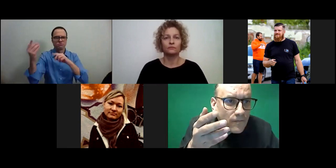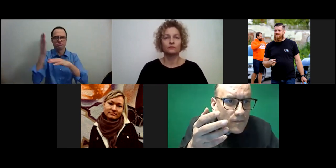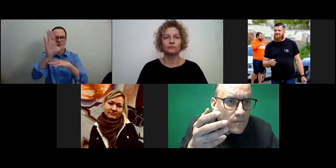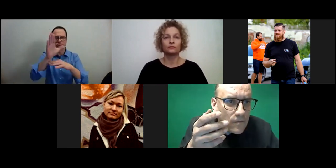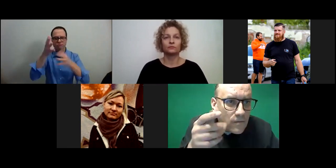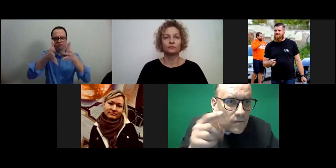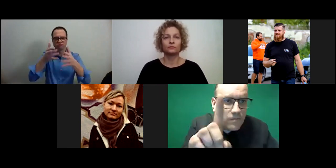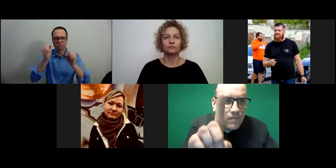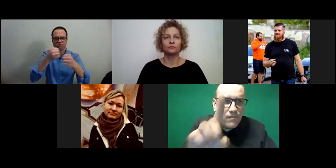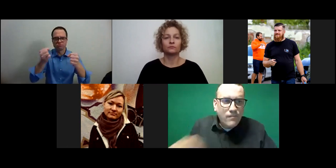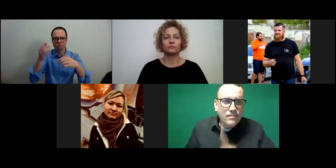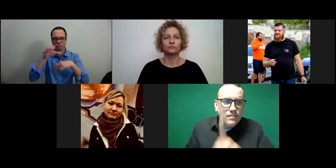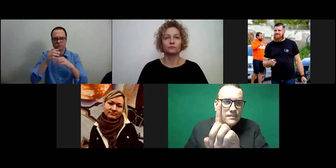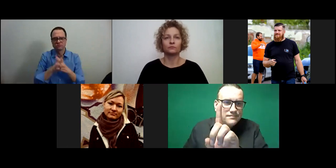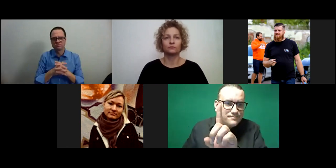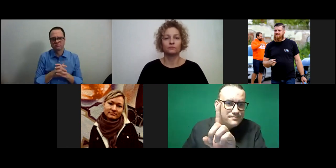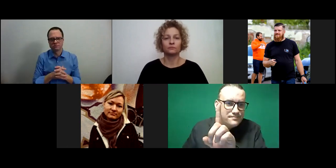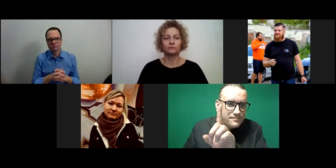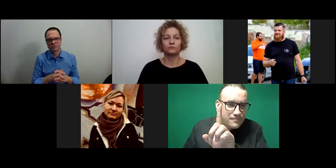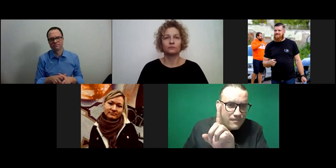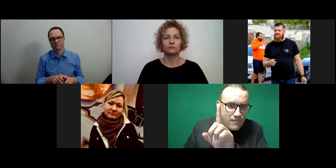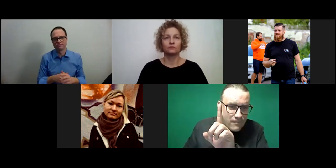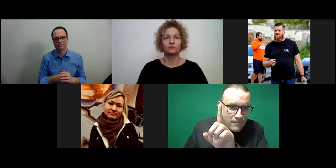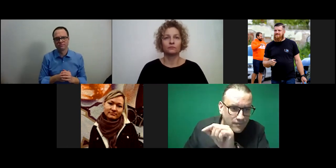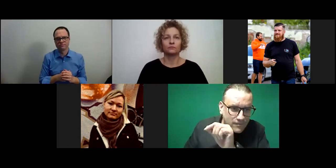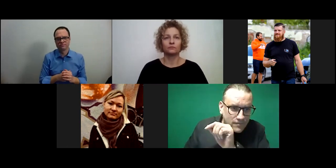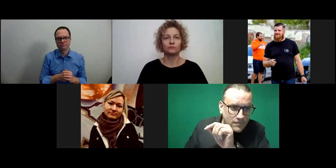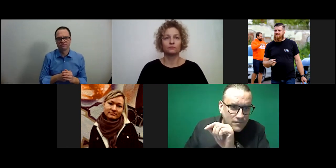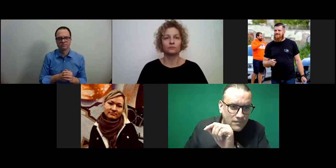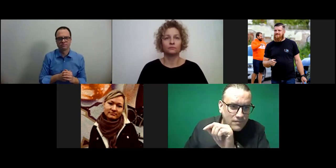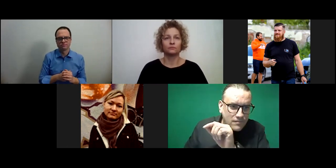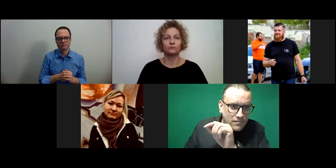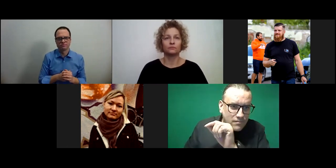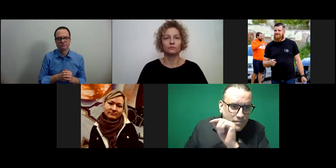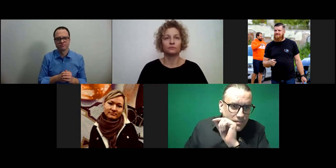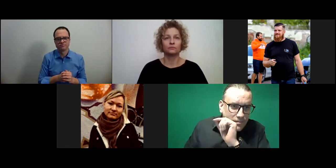I will stay in gallery view. Okay, and I'll do Dami.